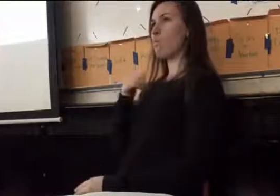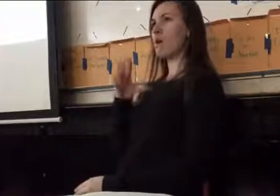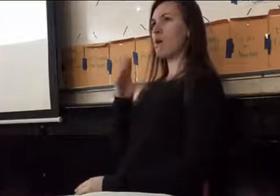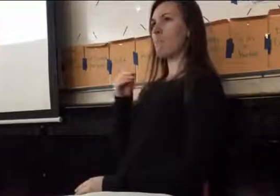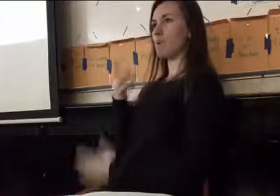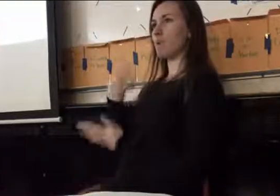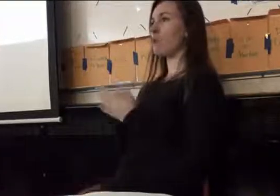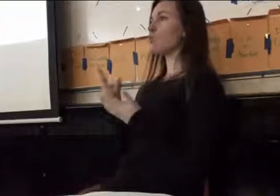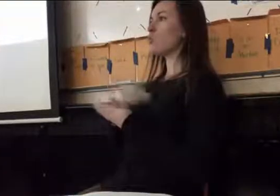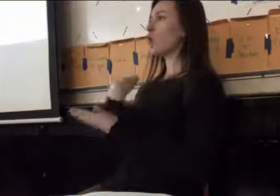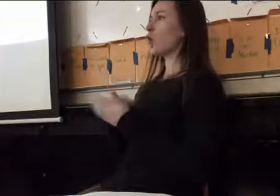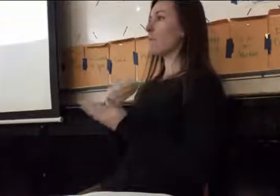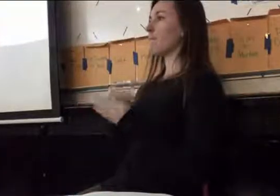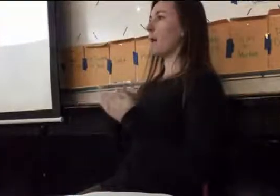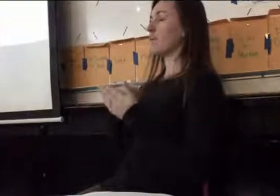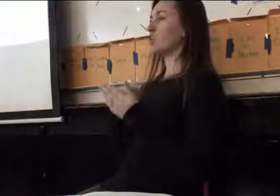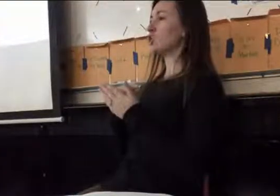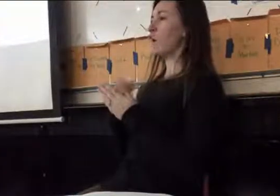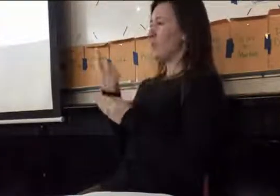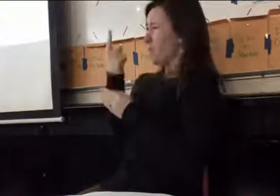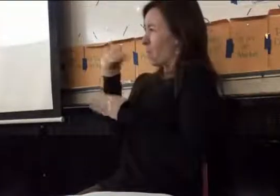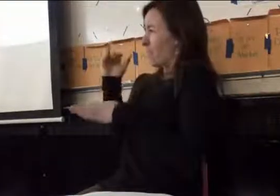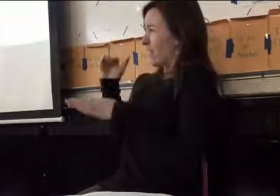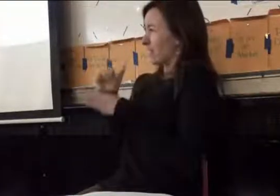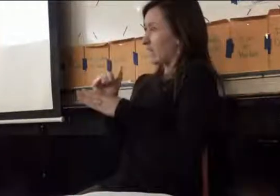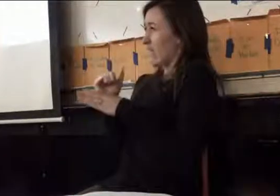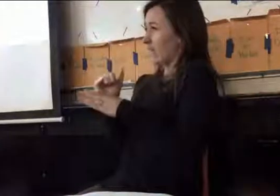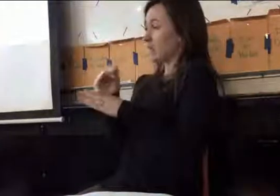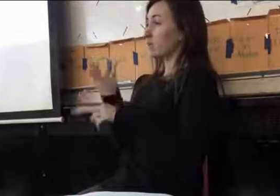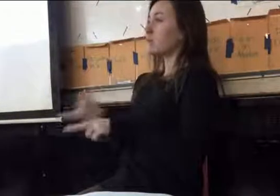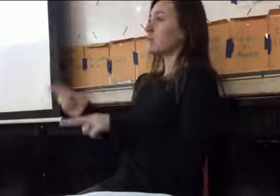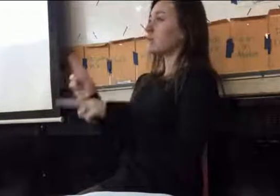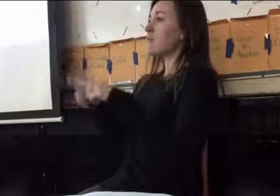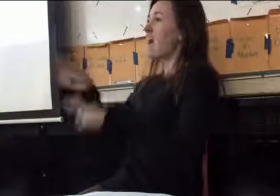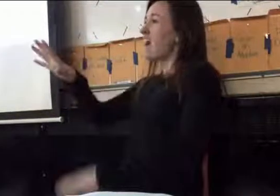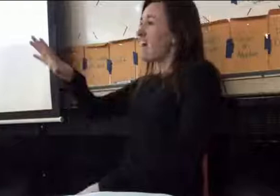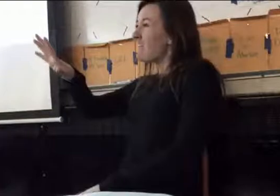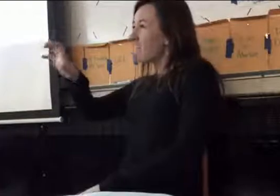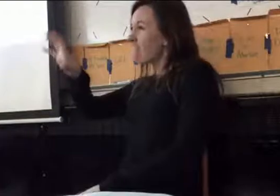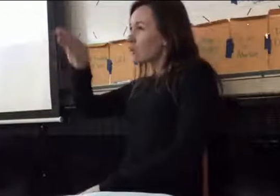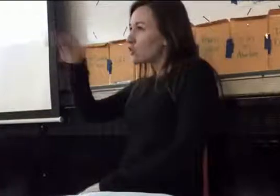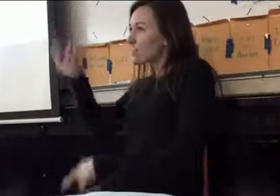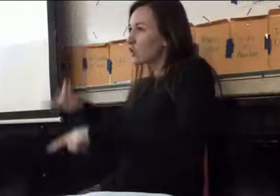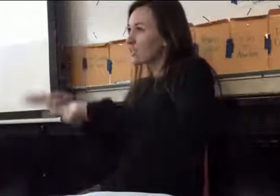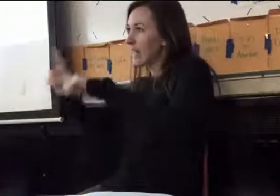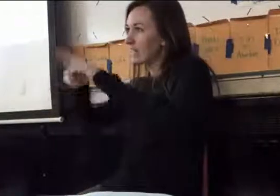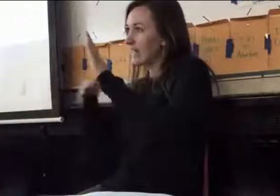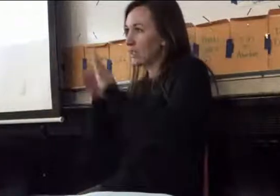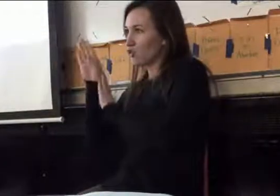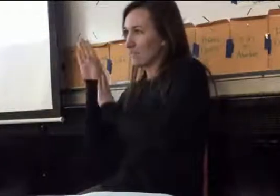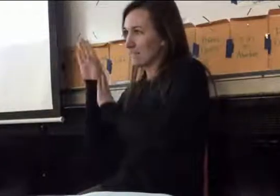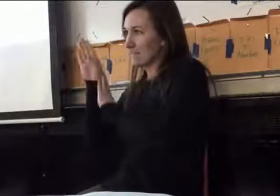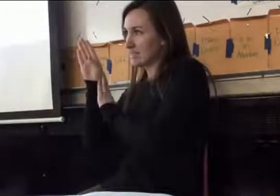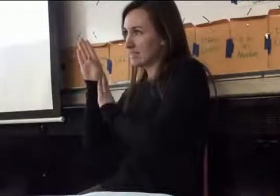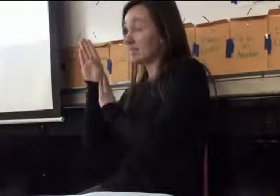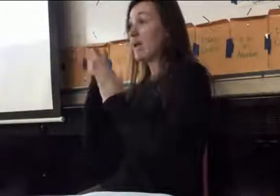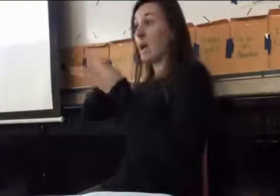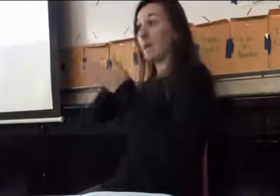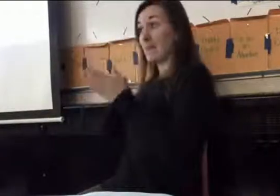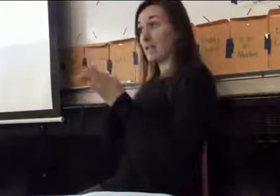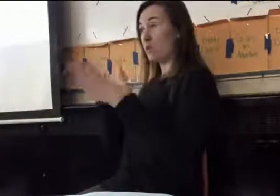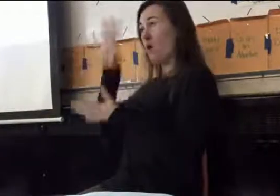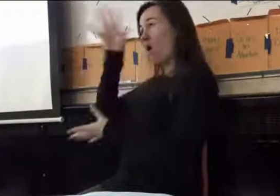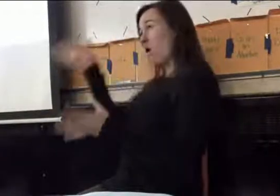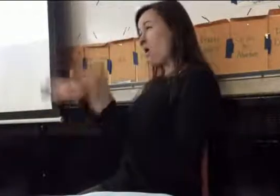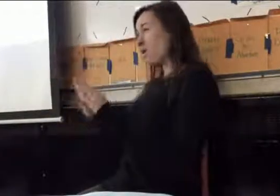make money, and overnight, the cost of those EpiPens increased by 500%. Now, this means that overall,